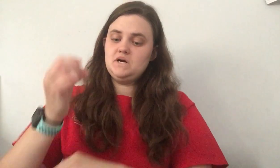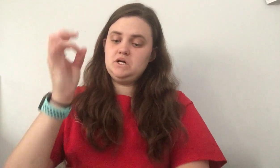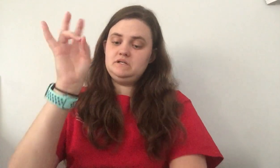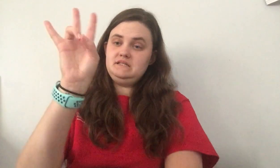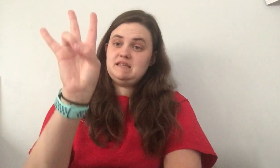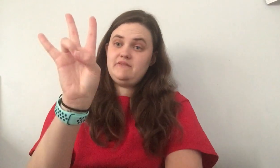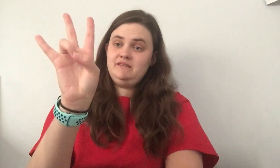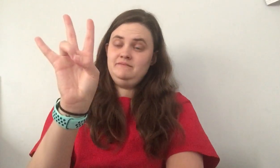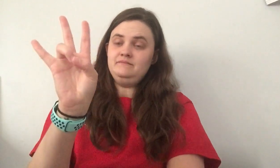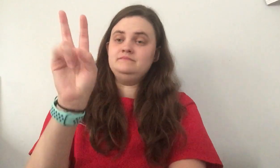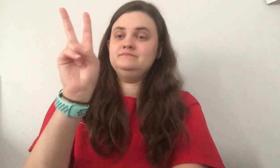Number 7.